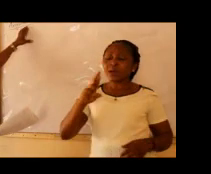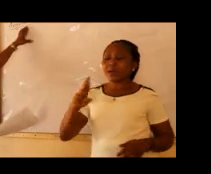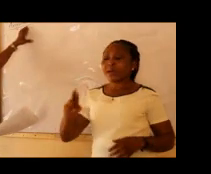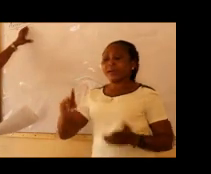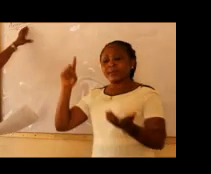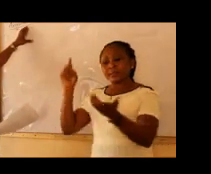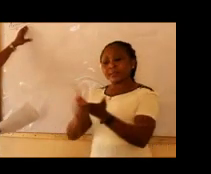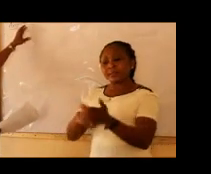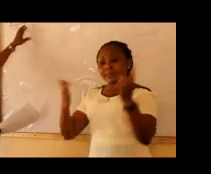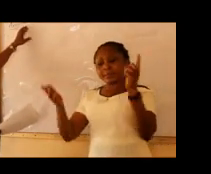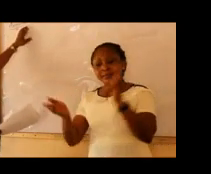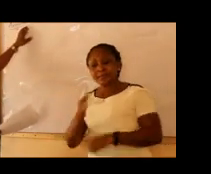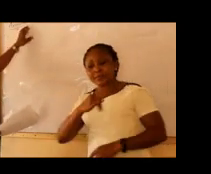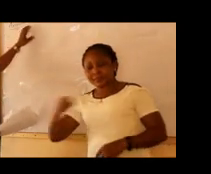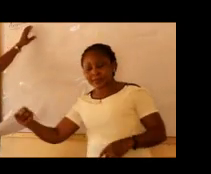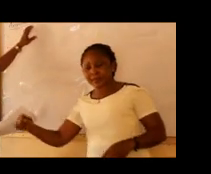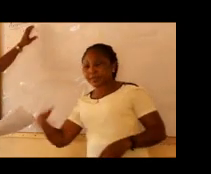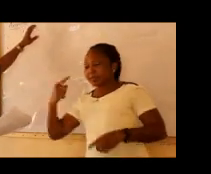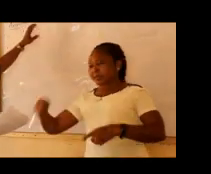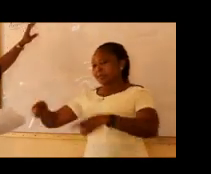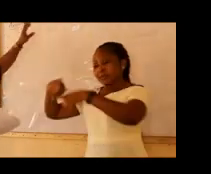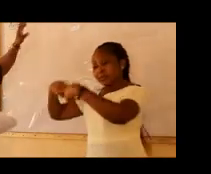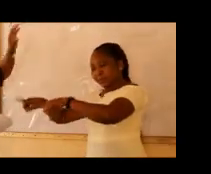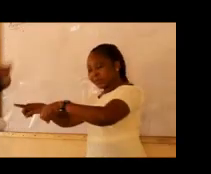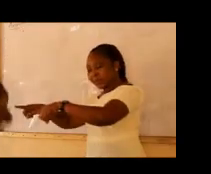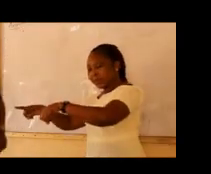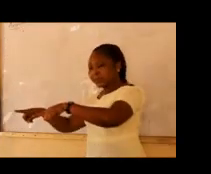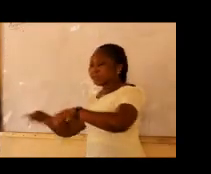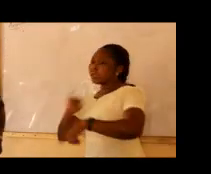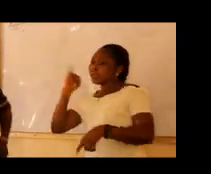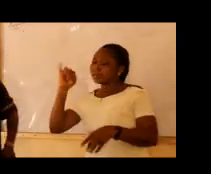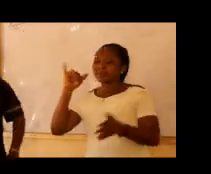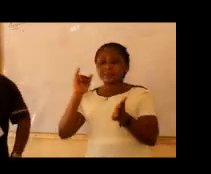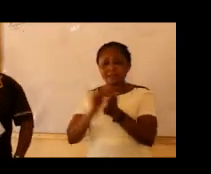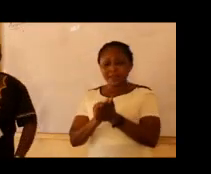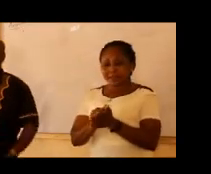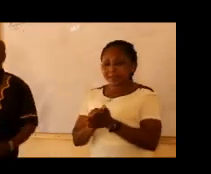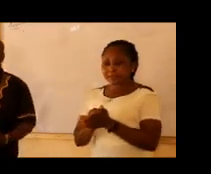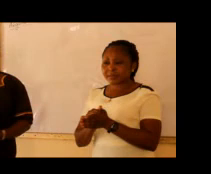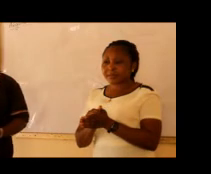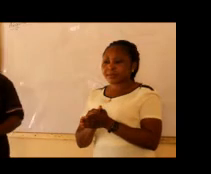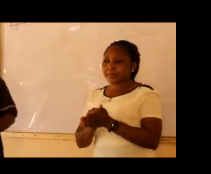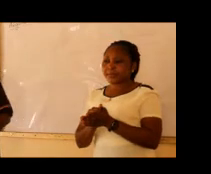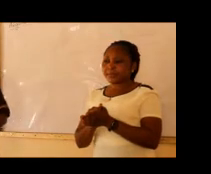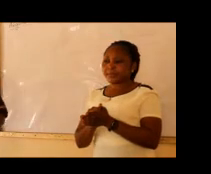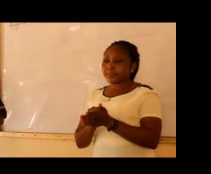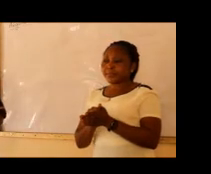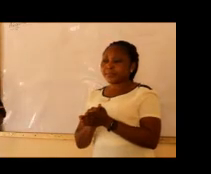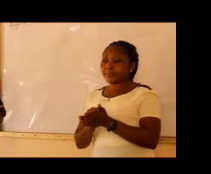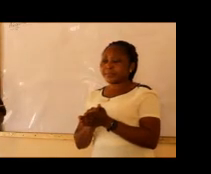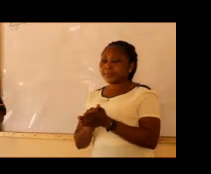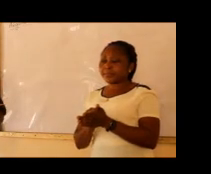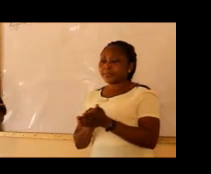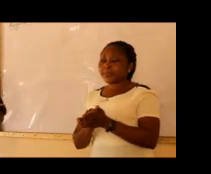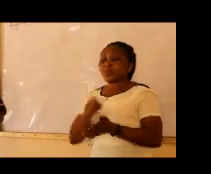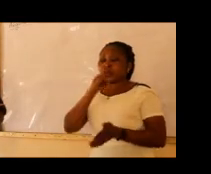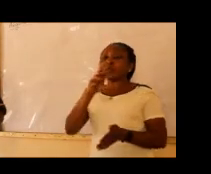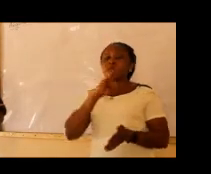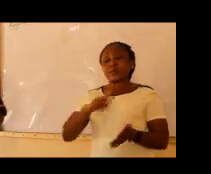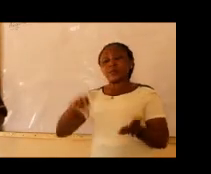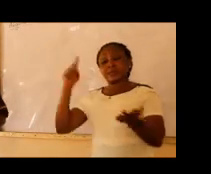debating. The difference is that you are